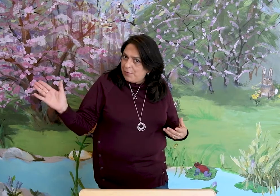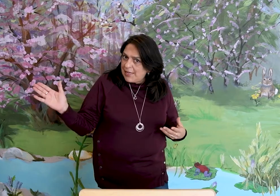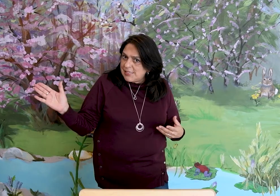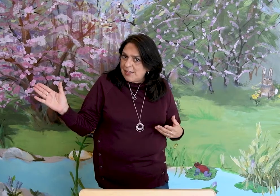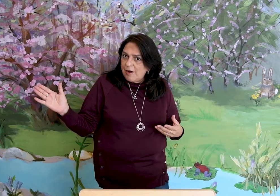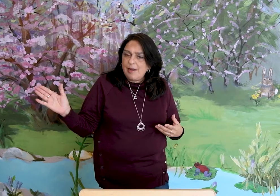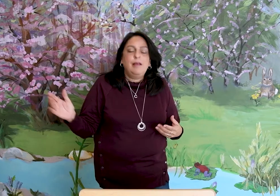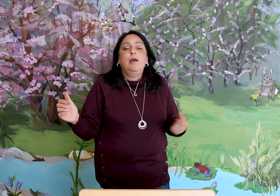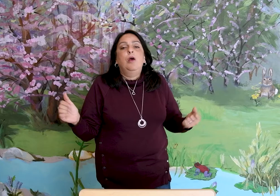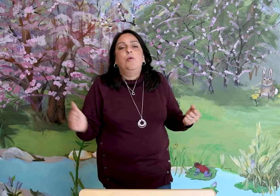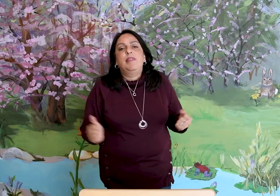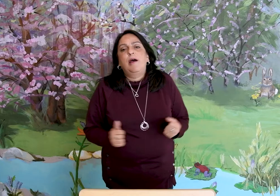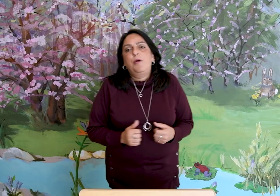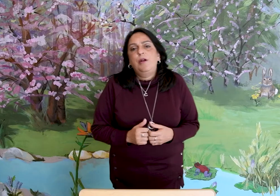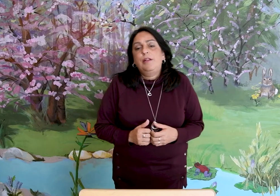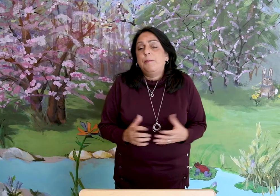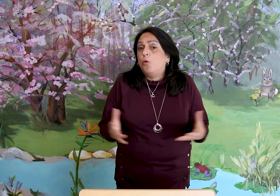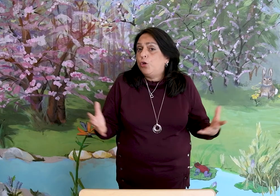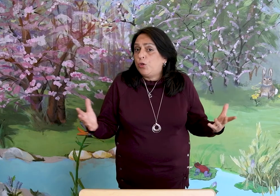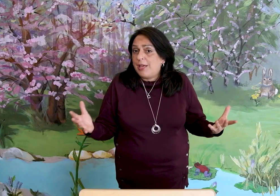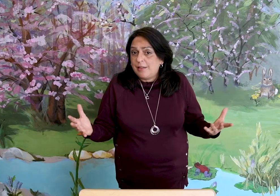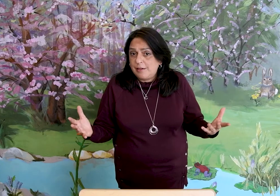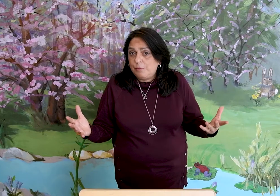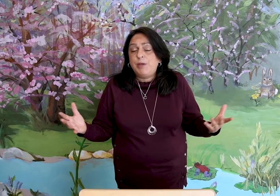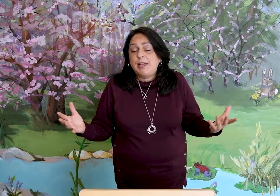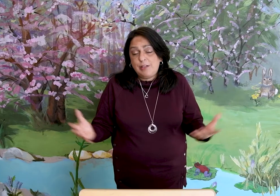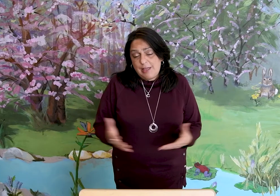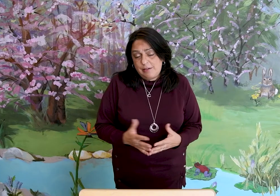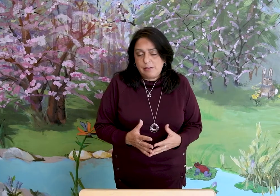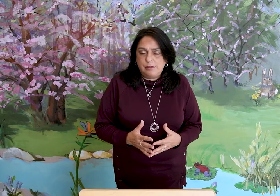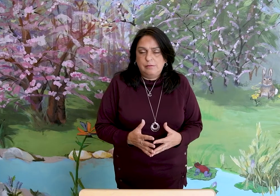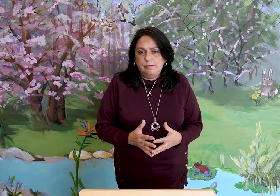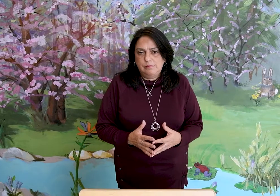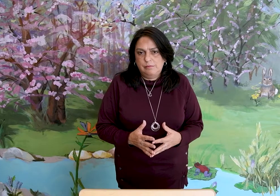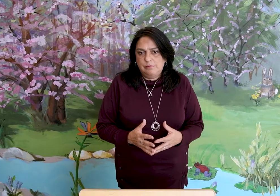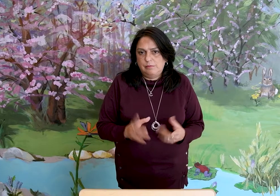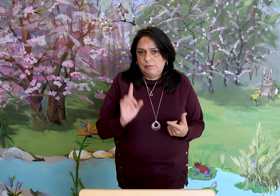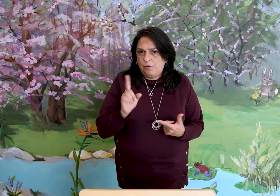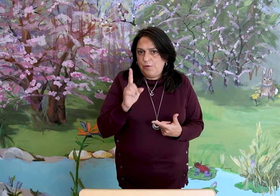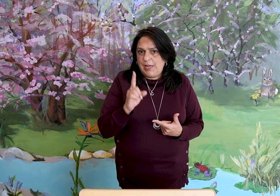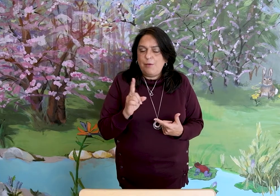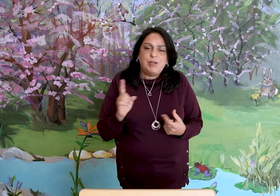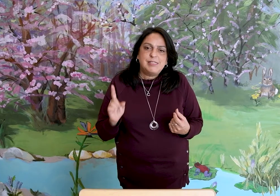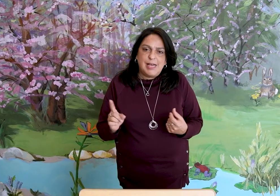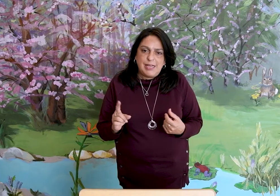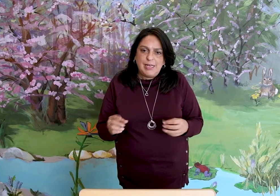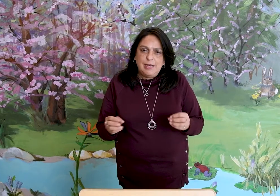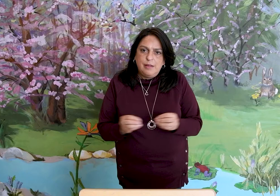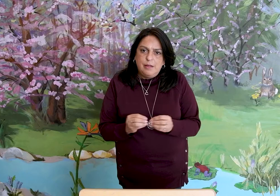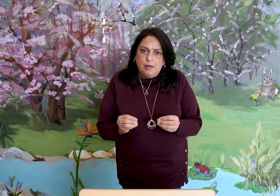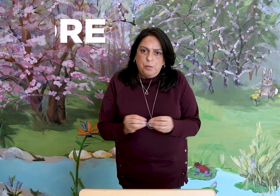get started with our The More Together We Get Together song. Don't forget we sign